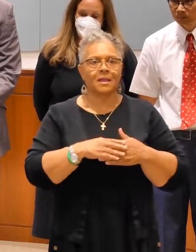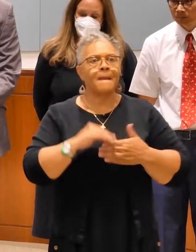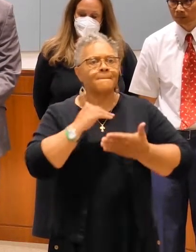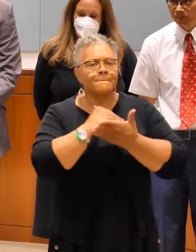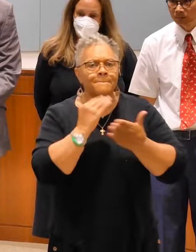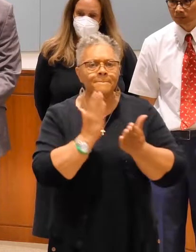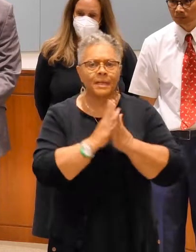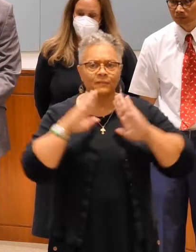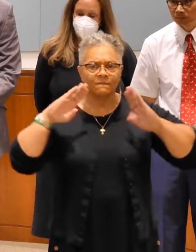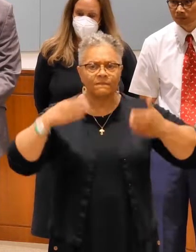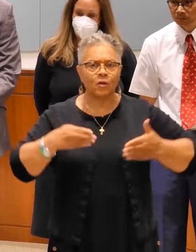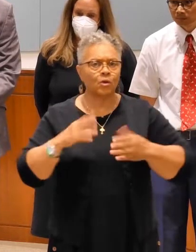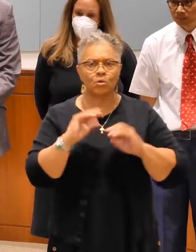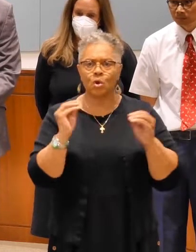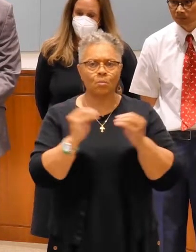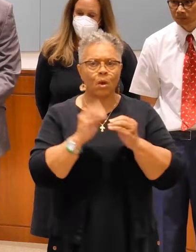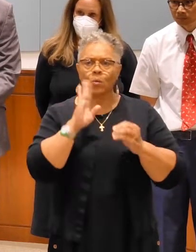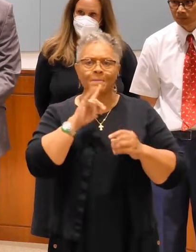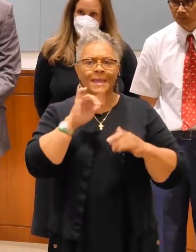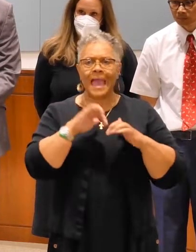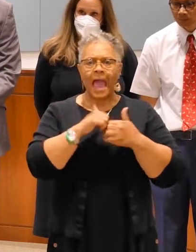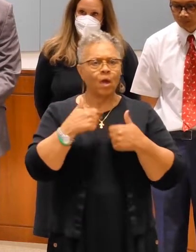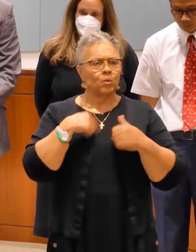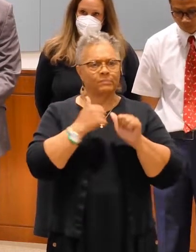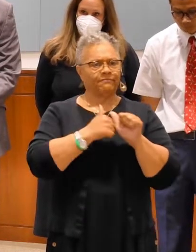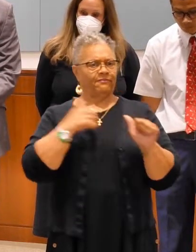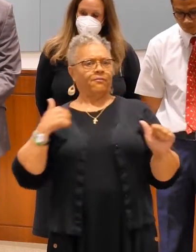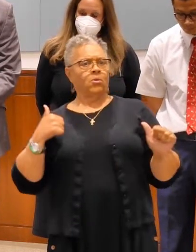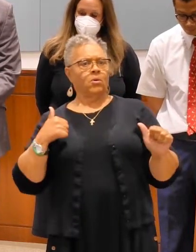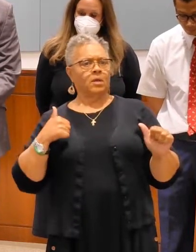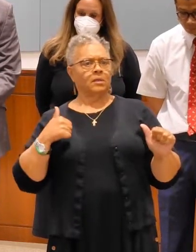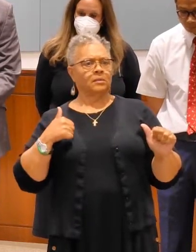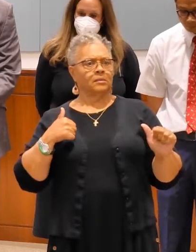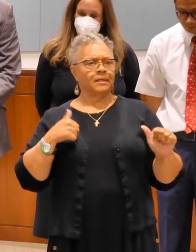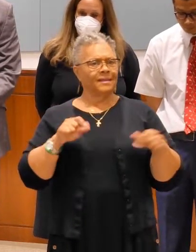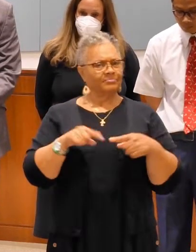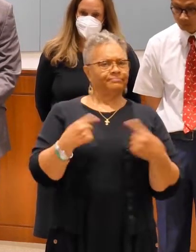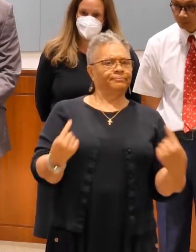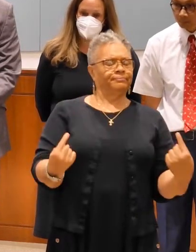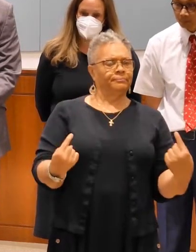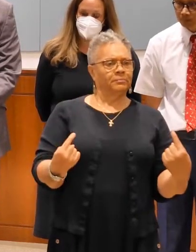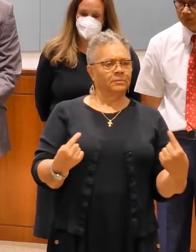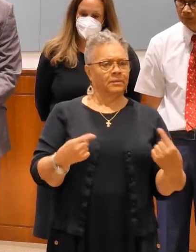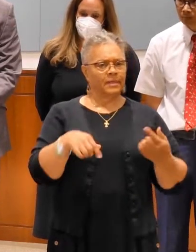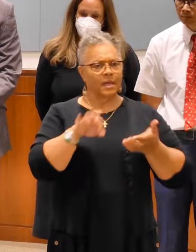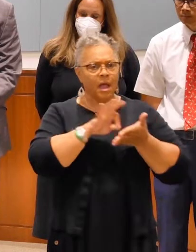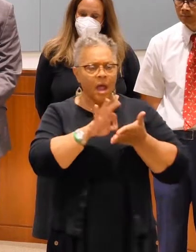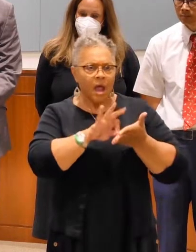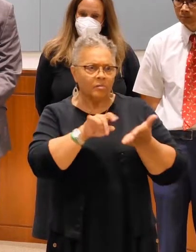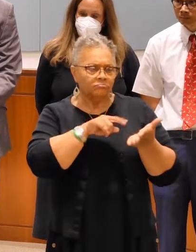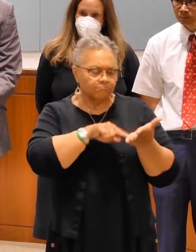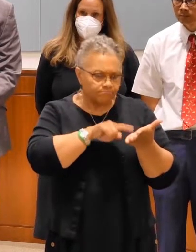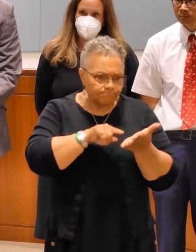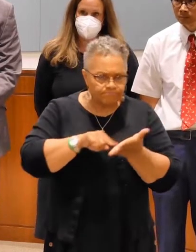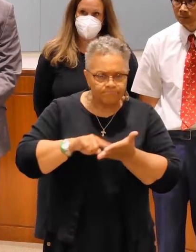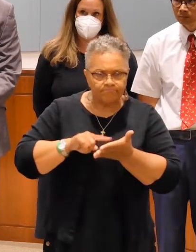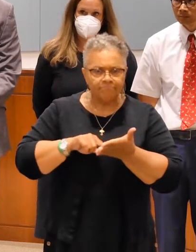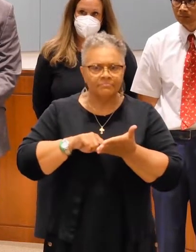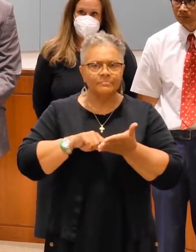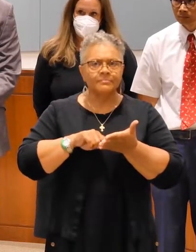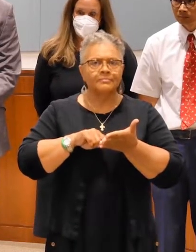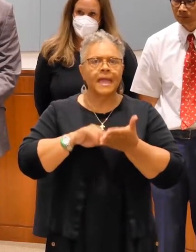budget focus will no longer be on how can we avoid adverse audits or get out a multi-year dollar